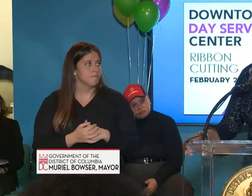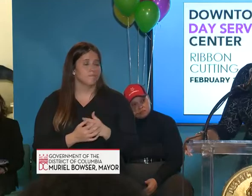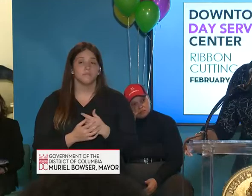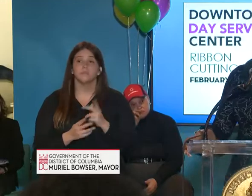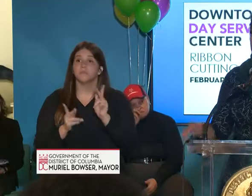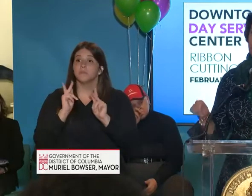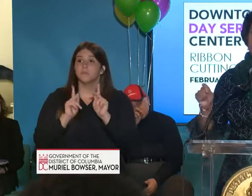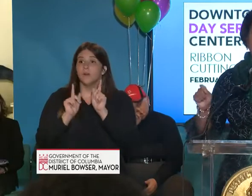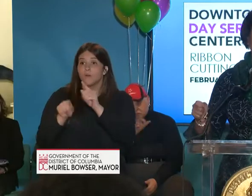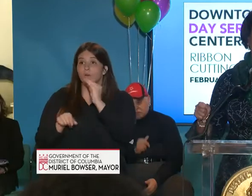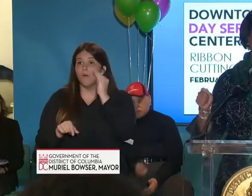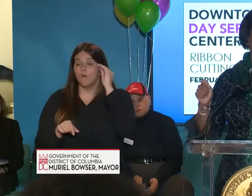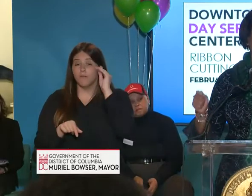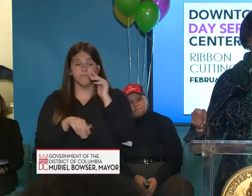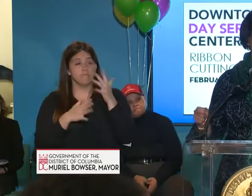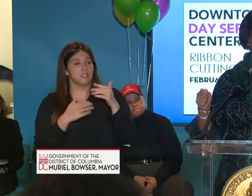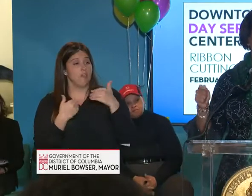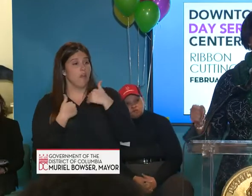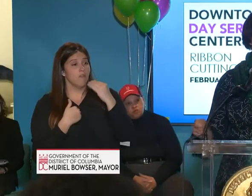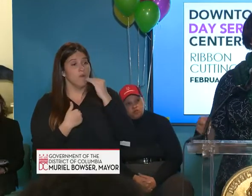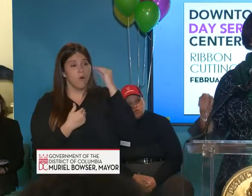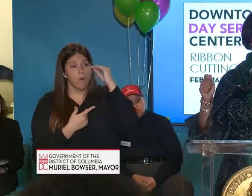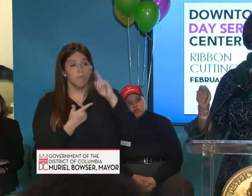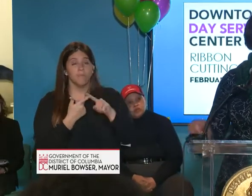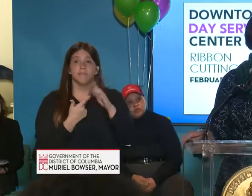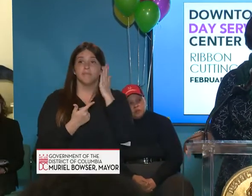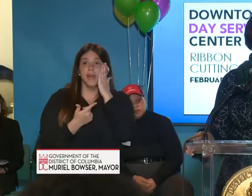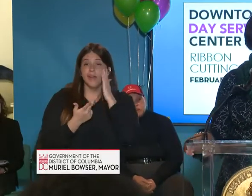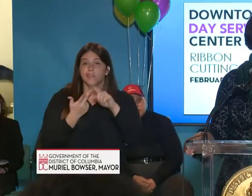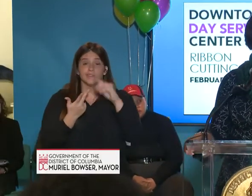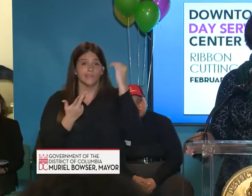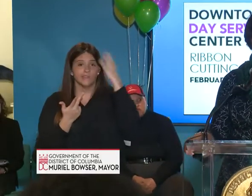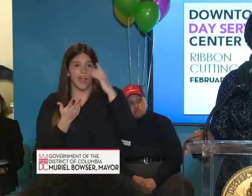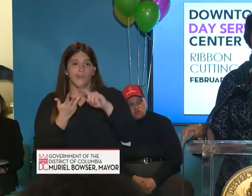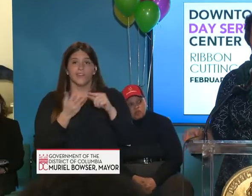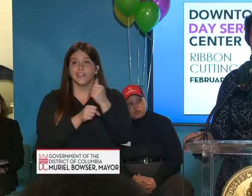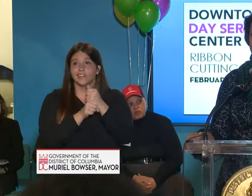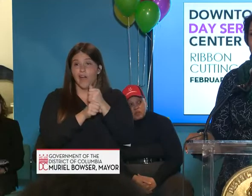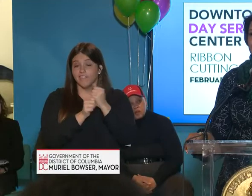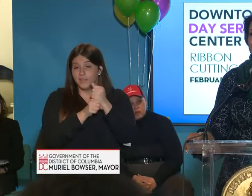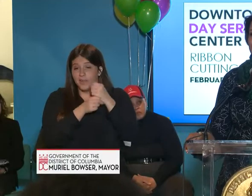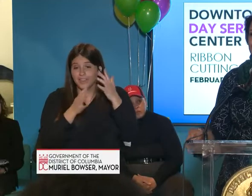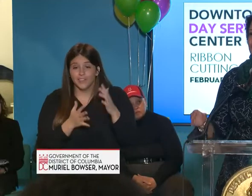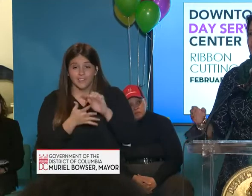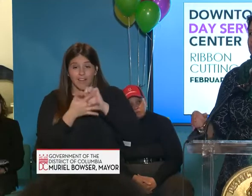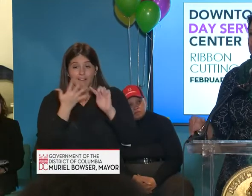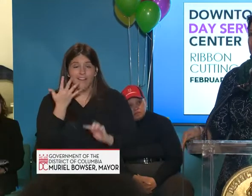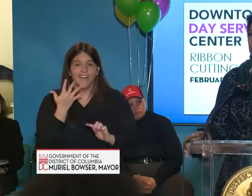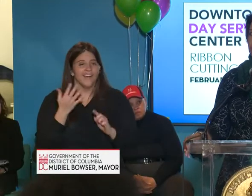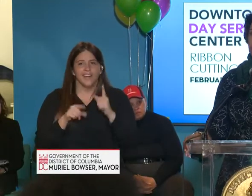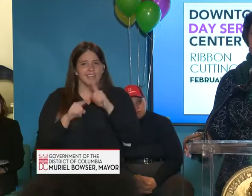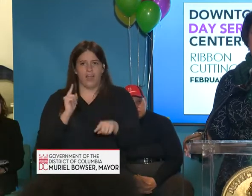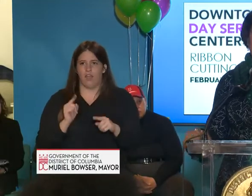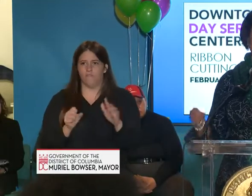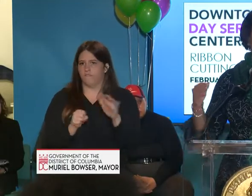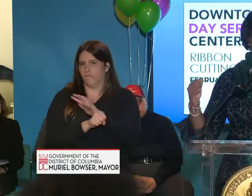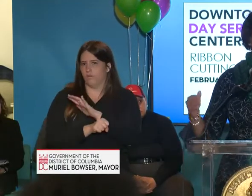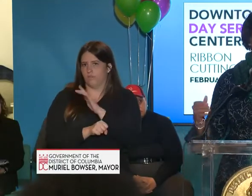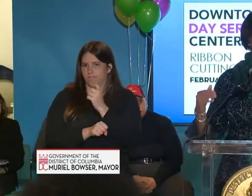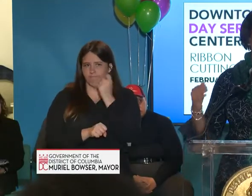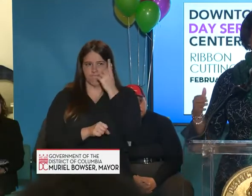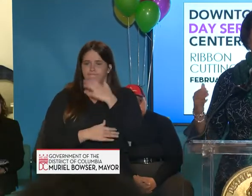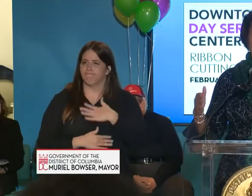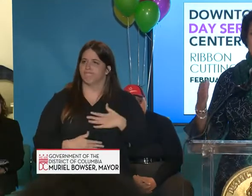who go home to our own homes and beds and showers and coffee makers every single day can't fully